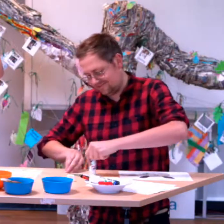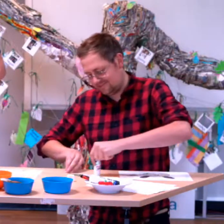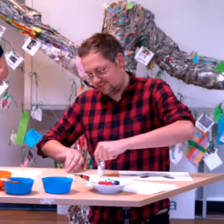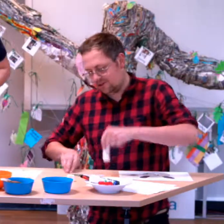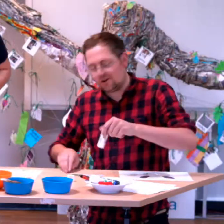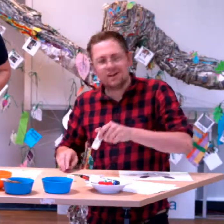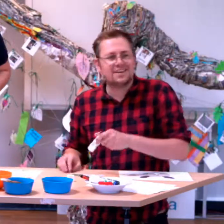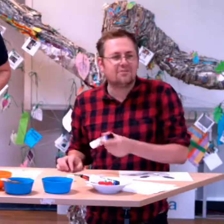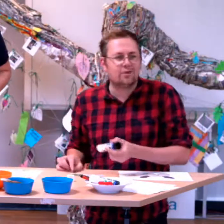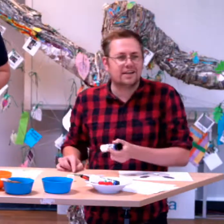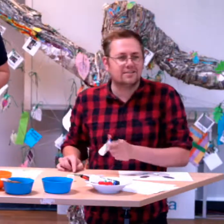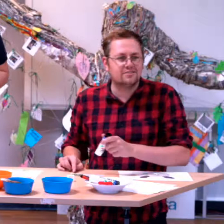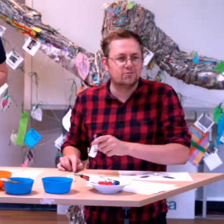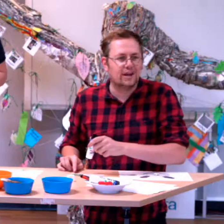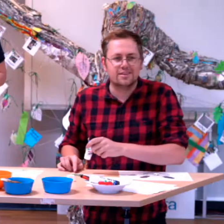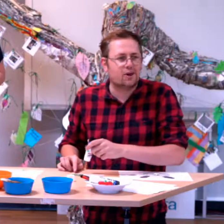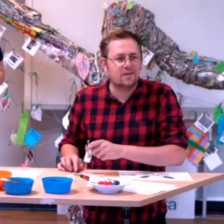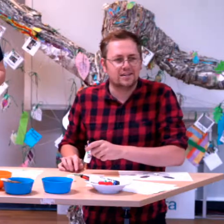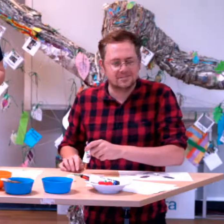Do koalas have wings? Write in the comments.